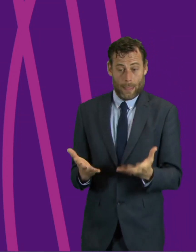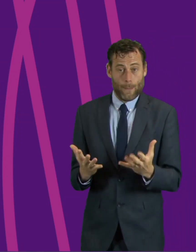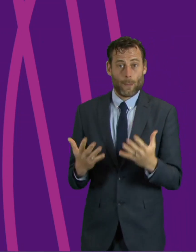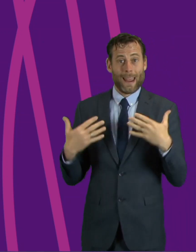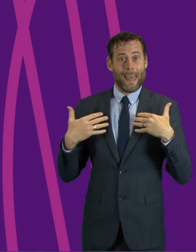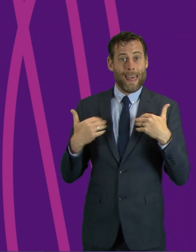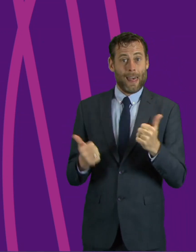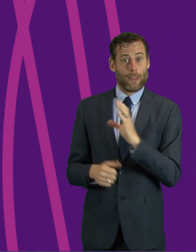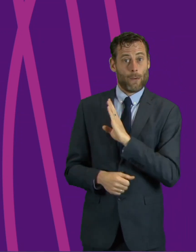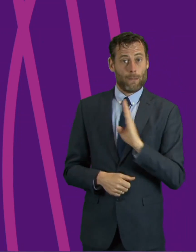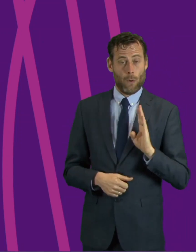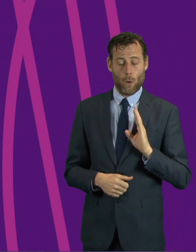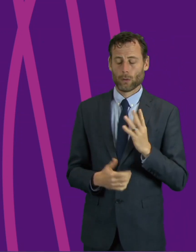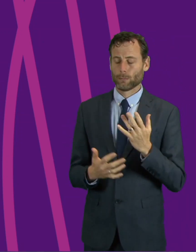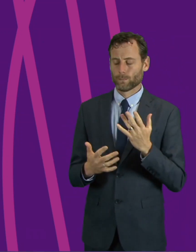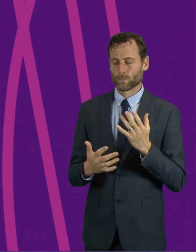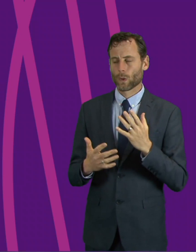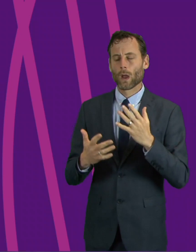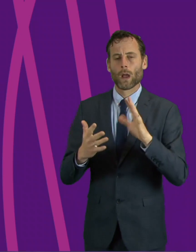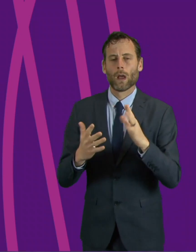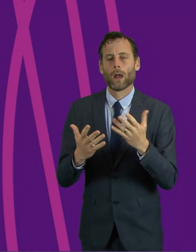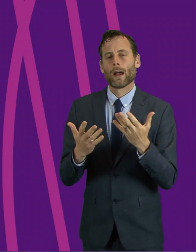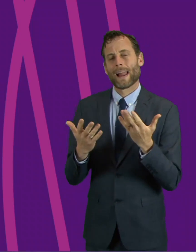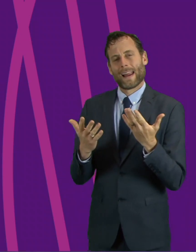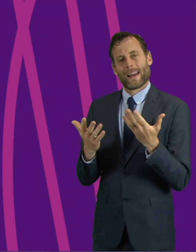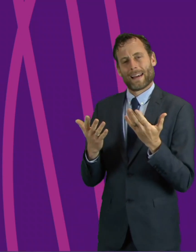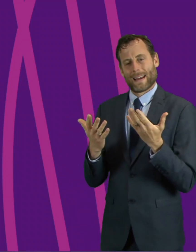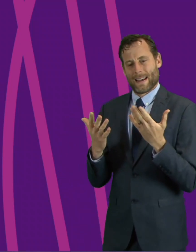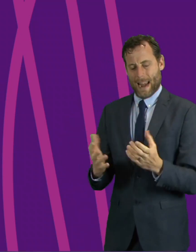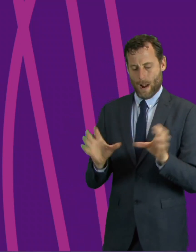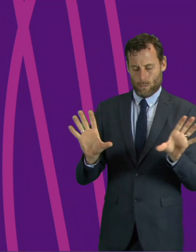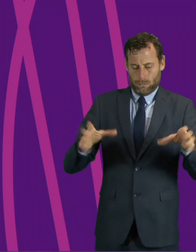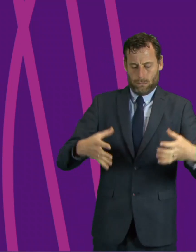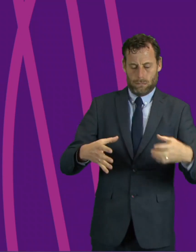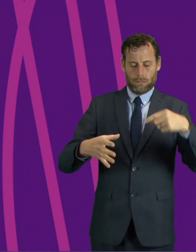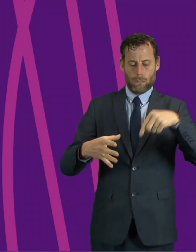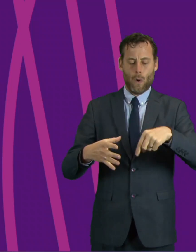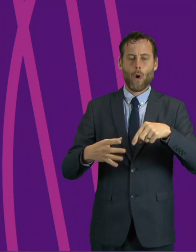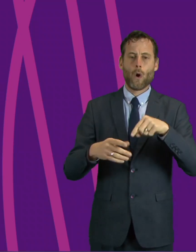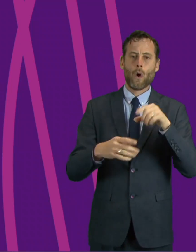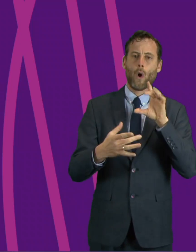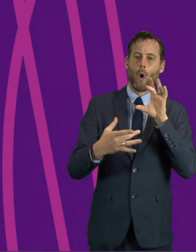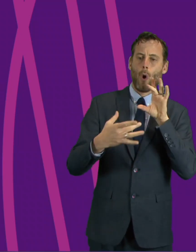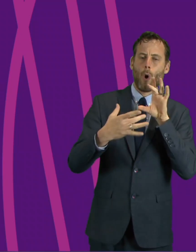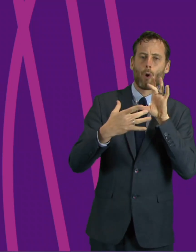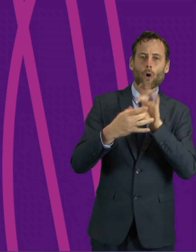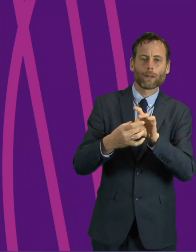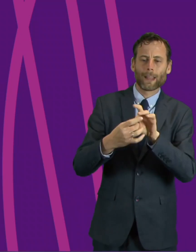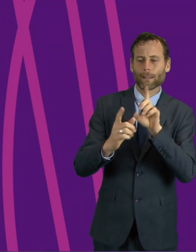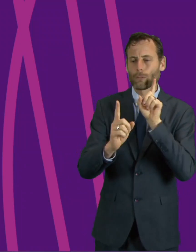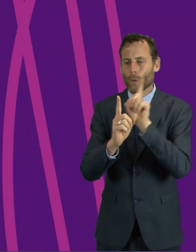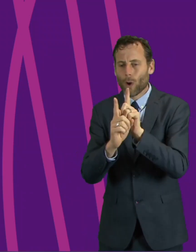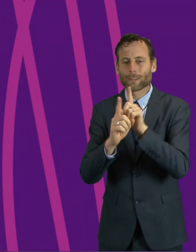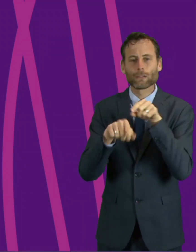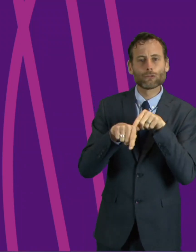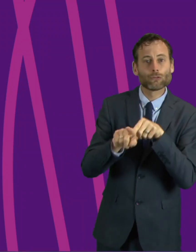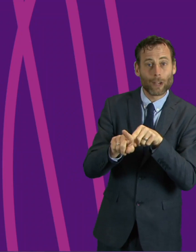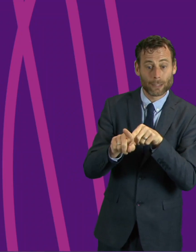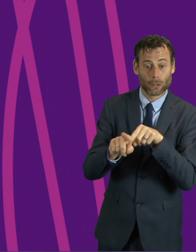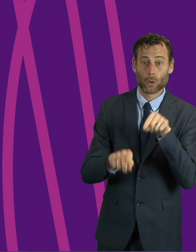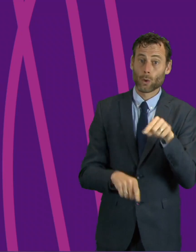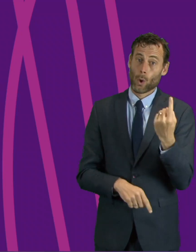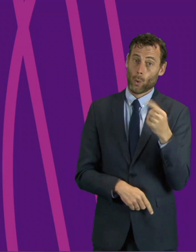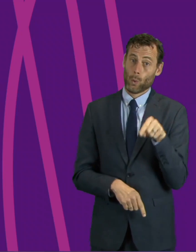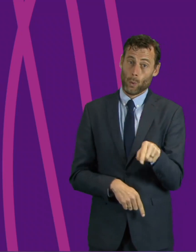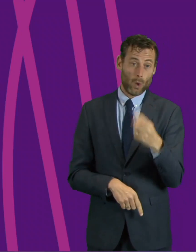contact tracer is not currently a discrete professional categorisation. There will be many different people working within health protection